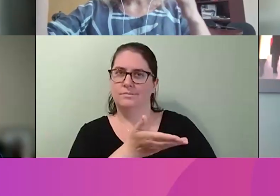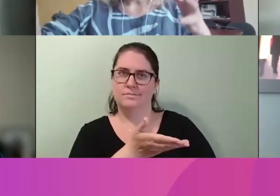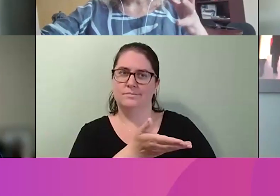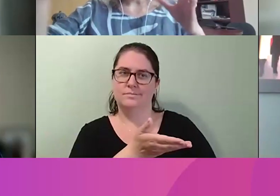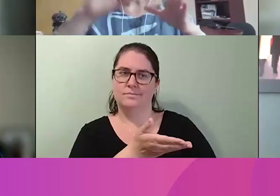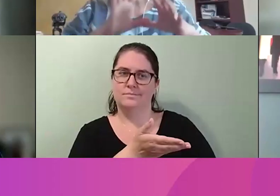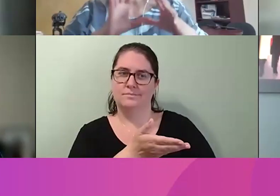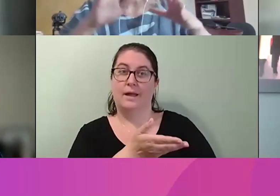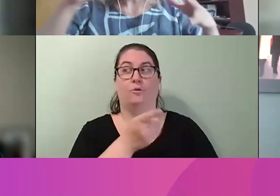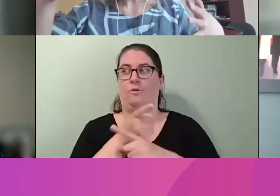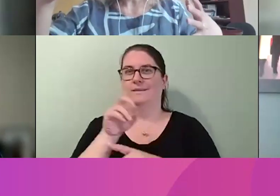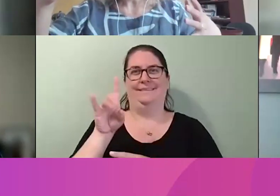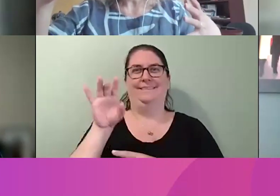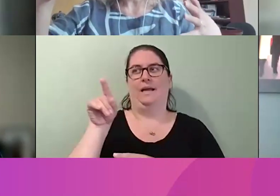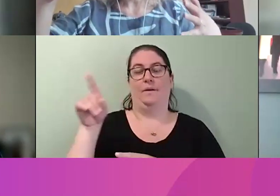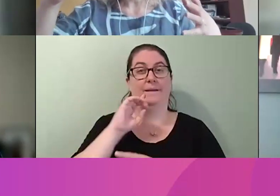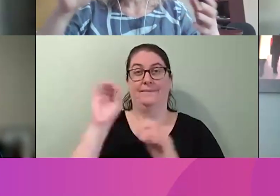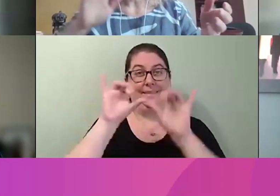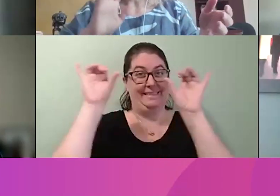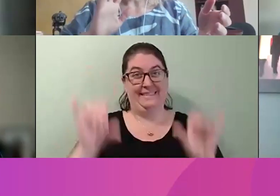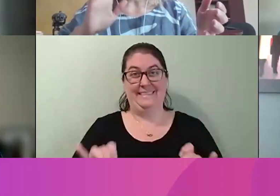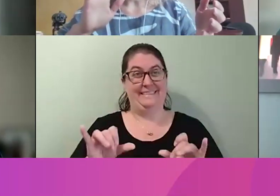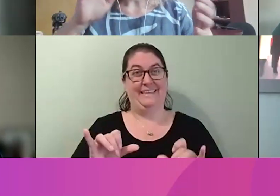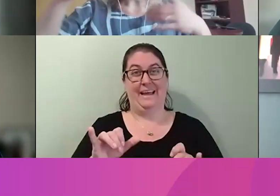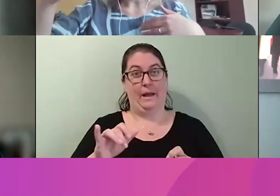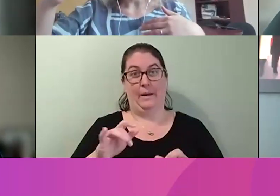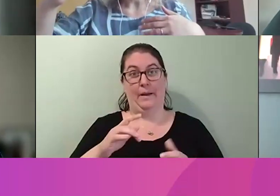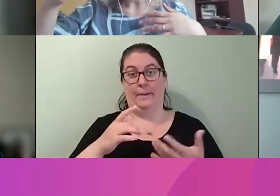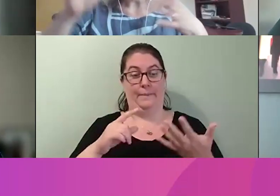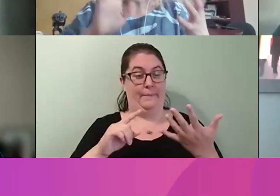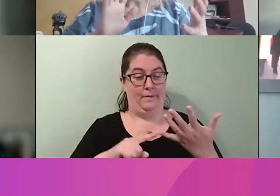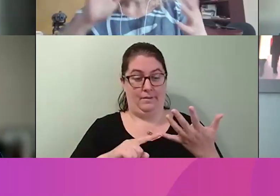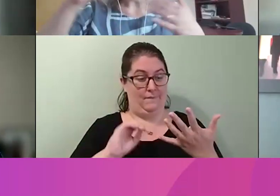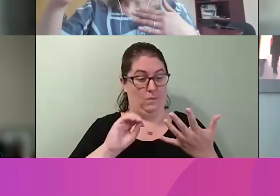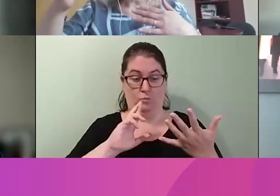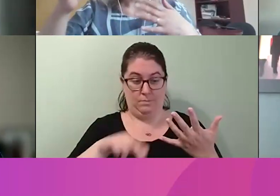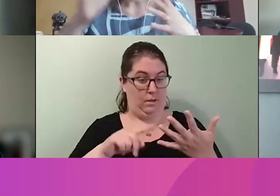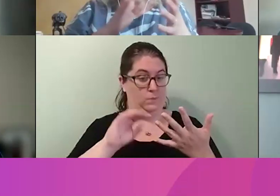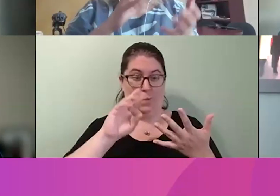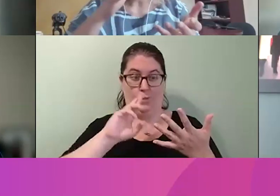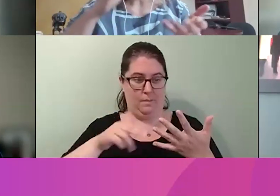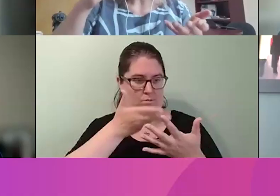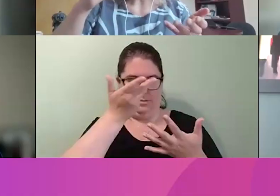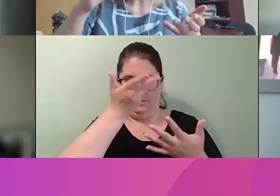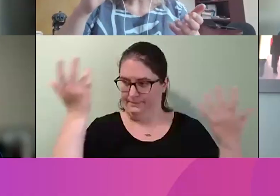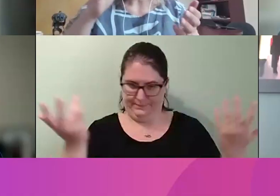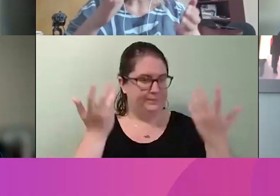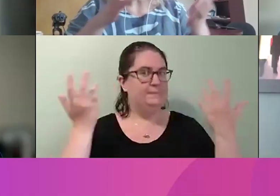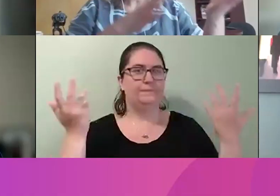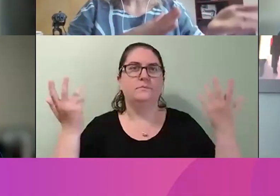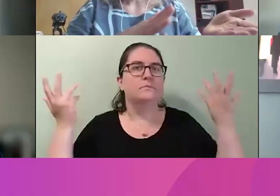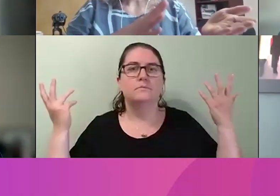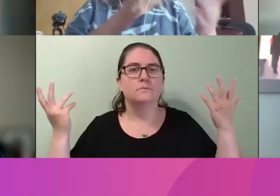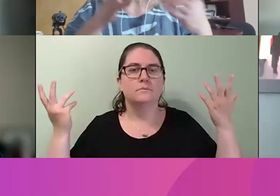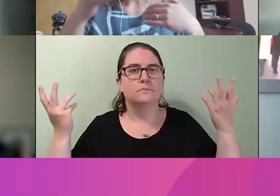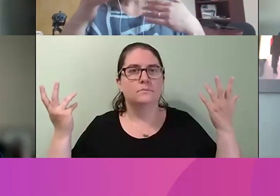go back to David, because if there's not a system of response, then, and you can't get to anywhere, then, you may be able to hear something,